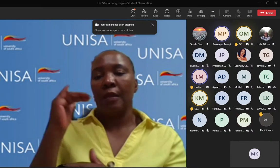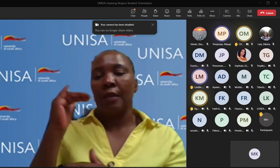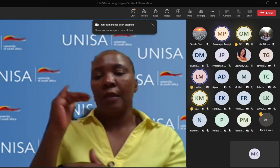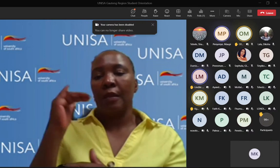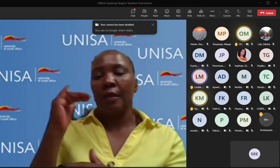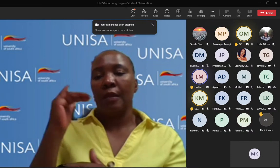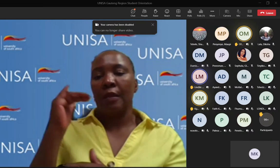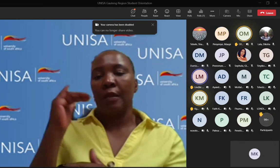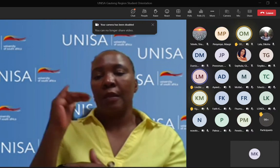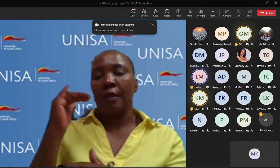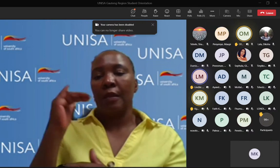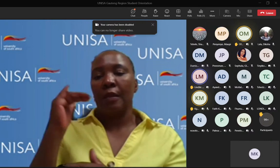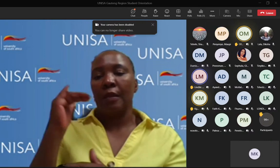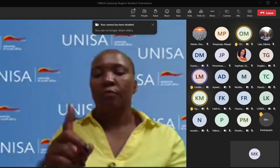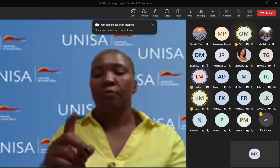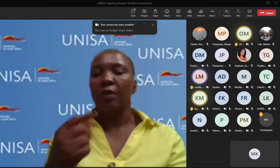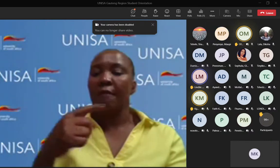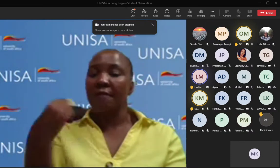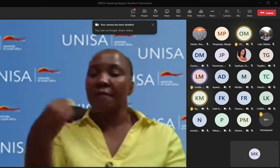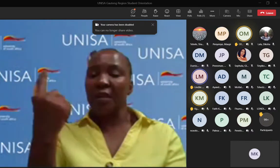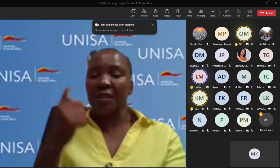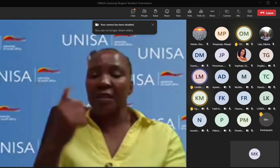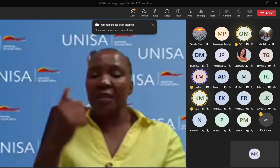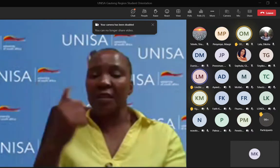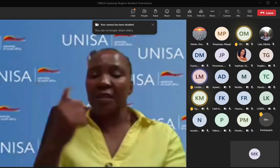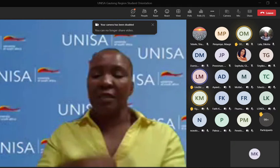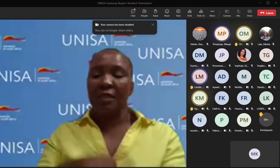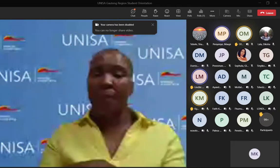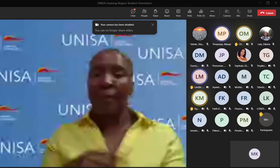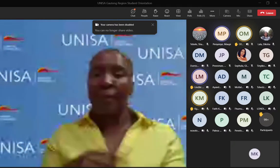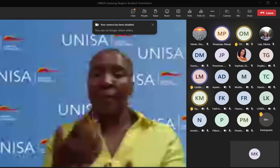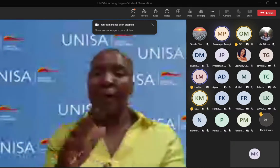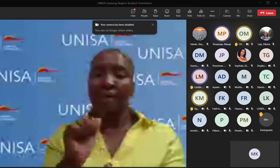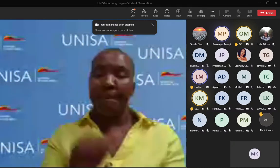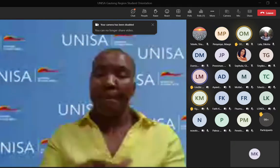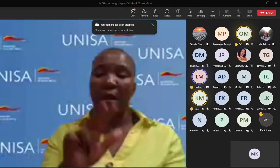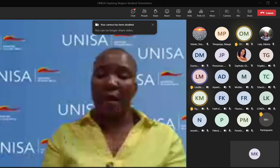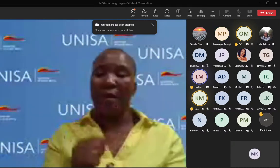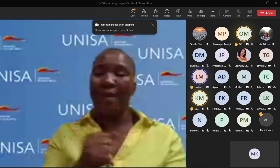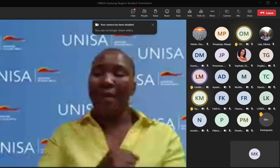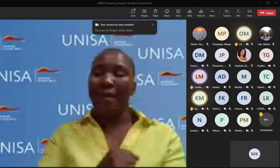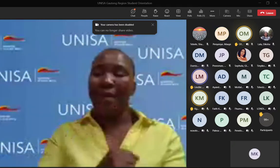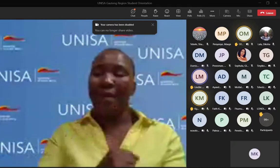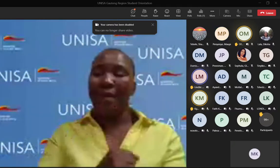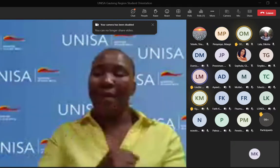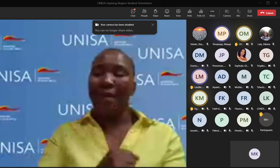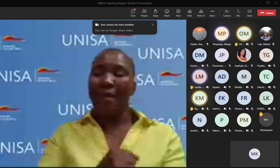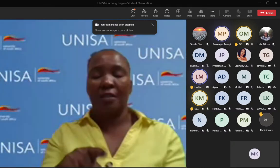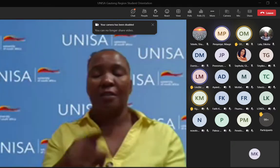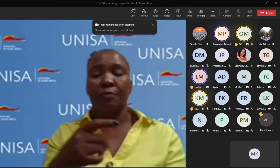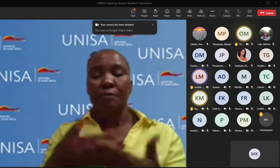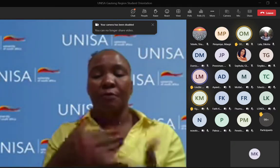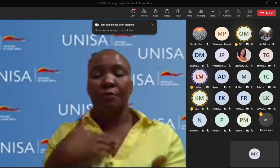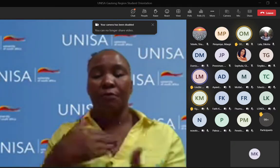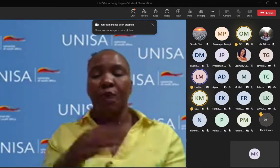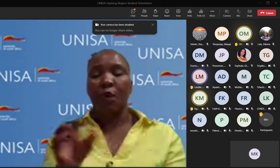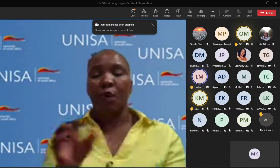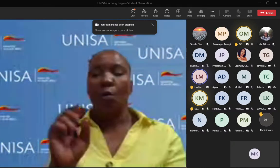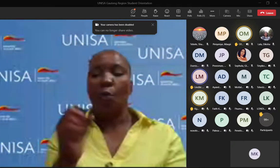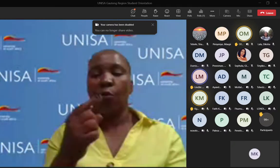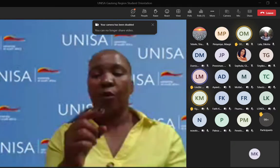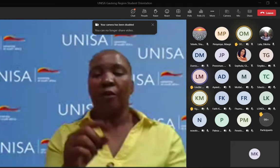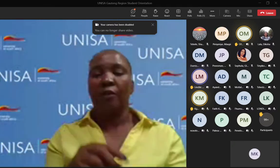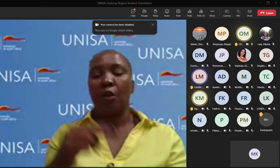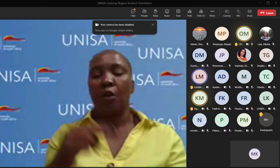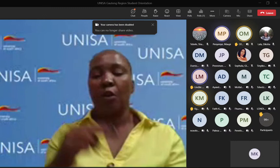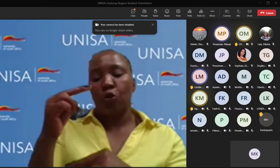is the first time I'm actually applying for witness first and I've actually never used it before and now I'm only applying for a short learning program